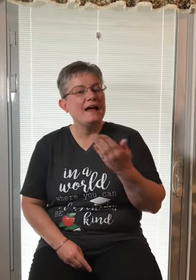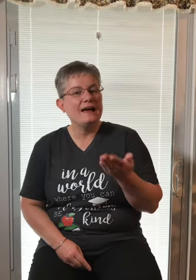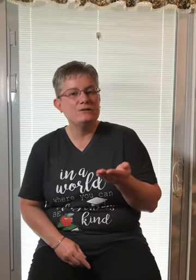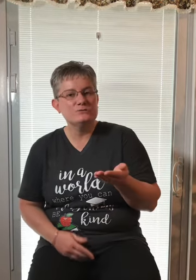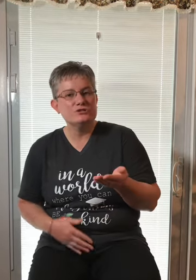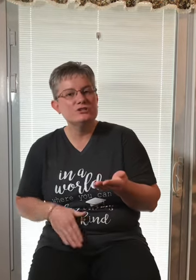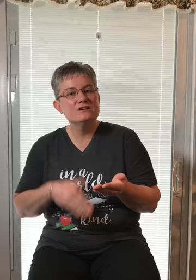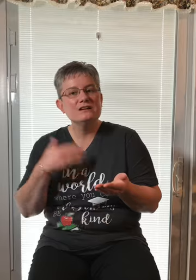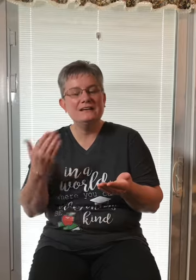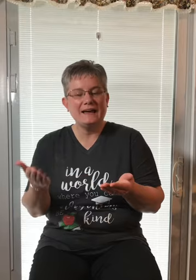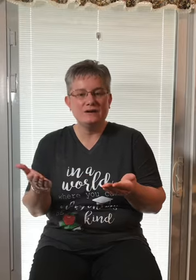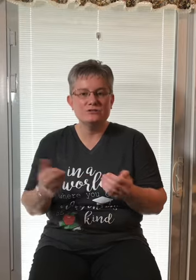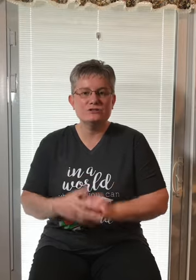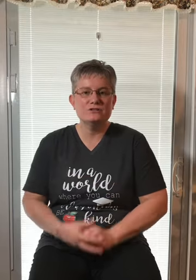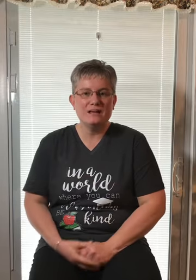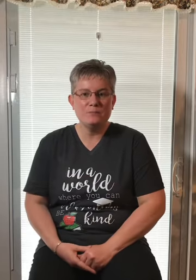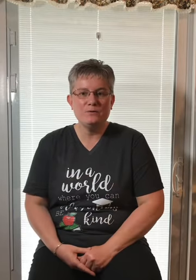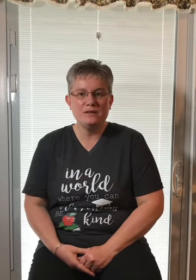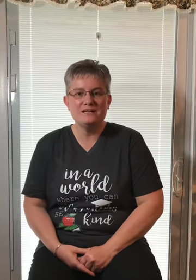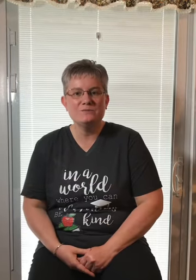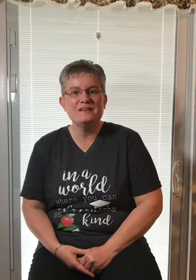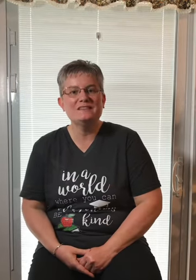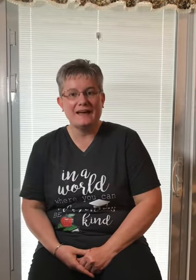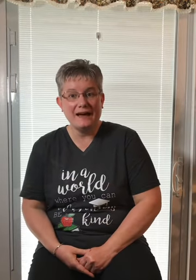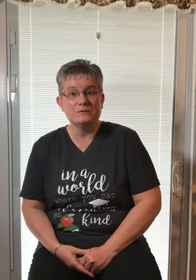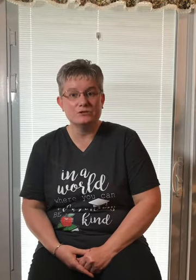Ouch, couch, they both end with ouch.